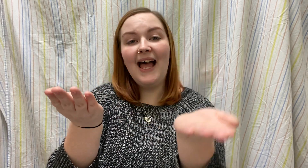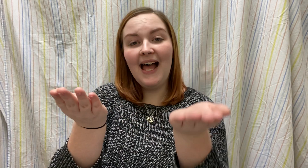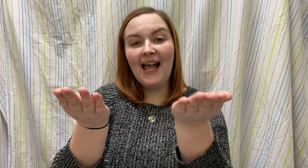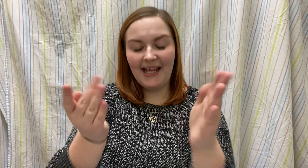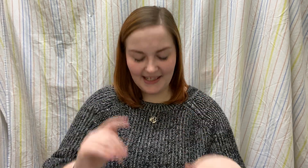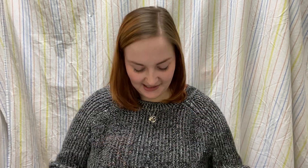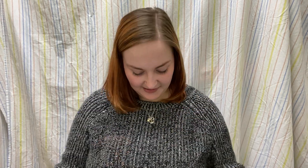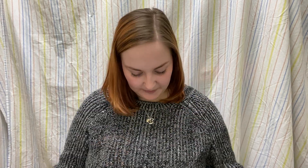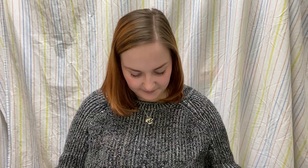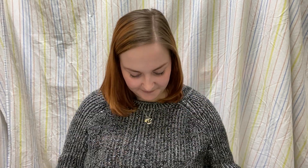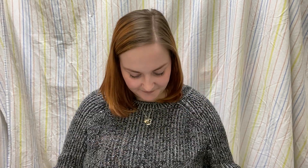I.